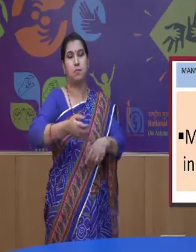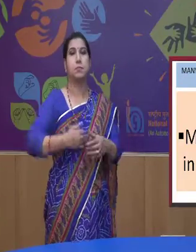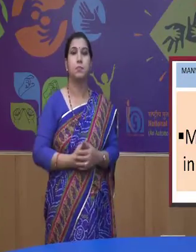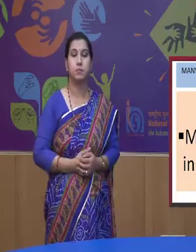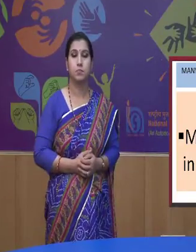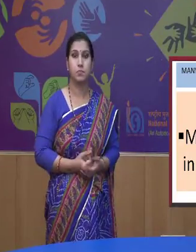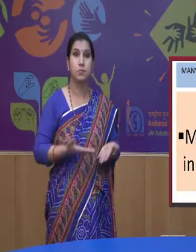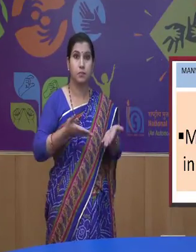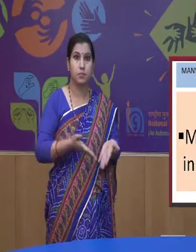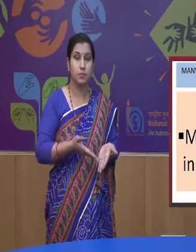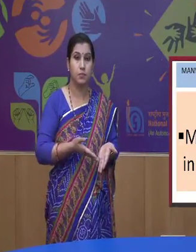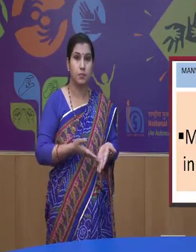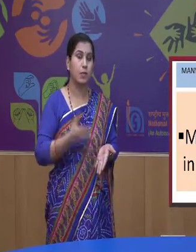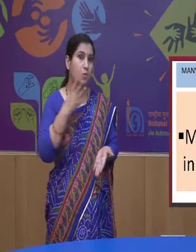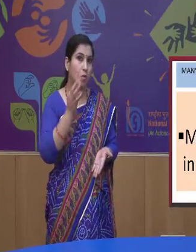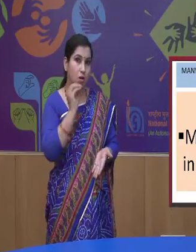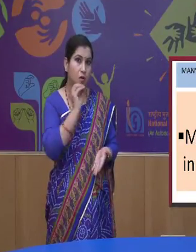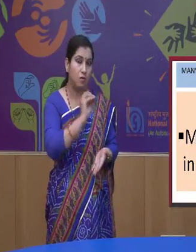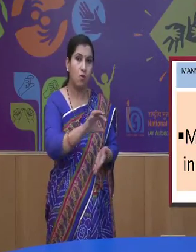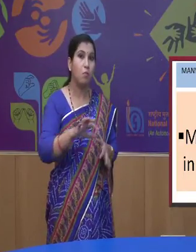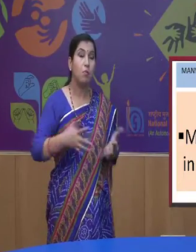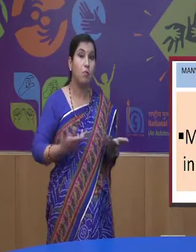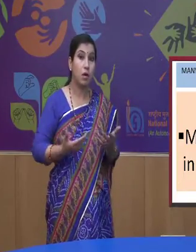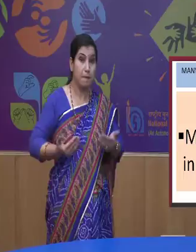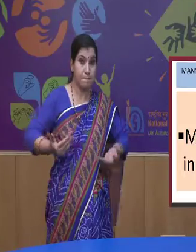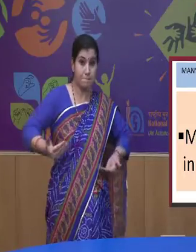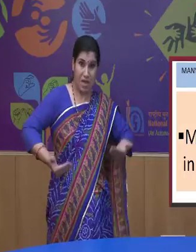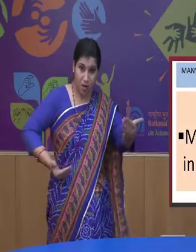Here it is necessary to mention the name of Bengal famine,